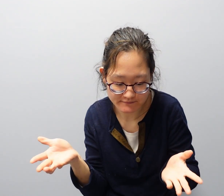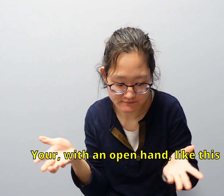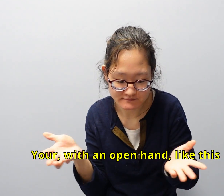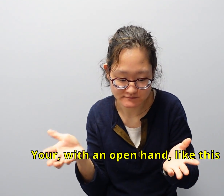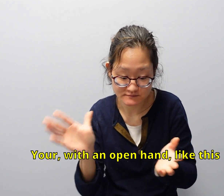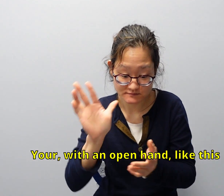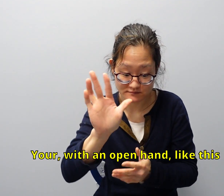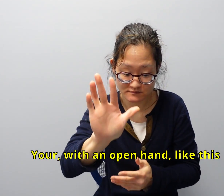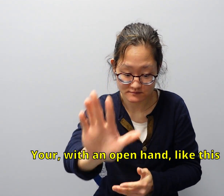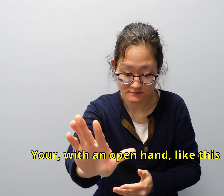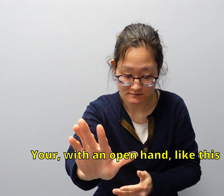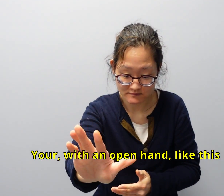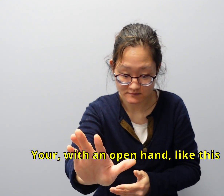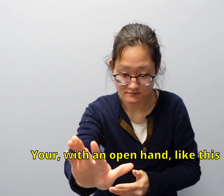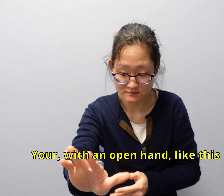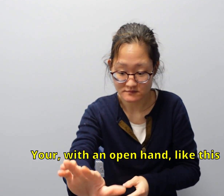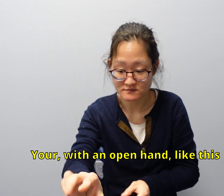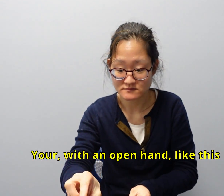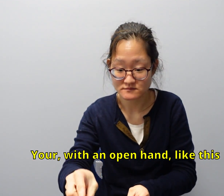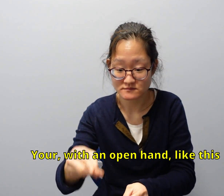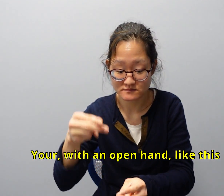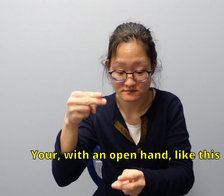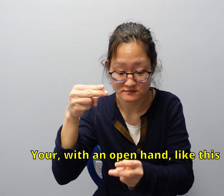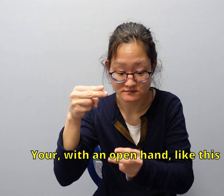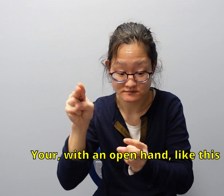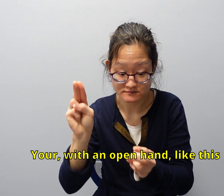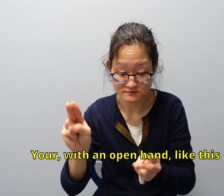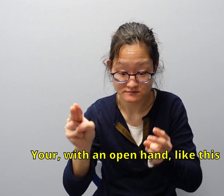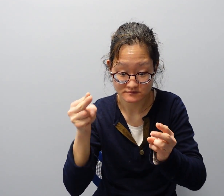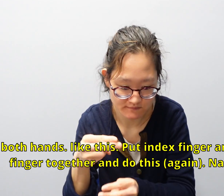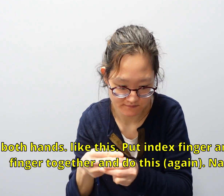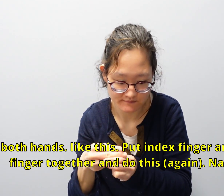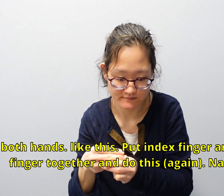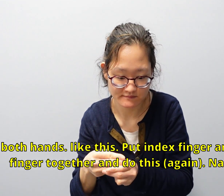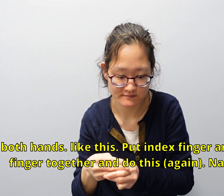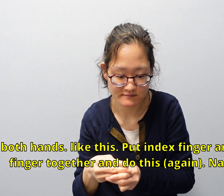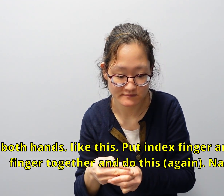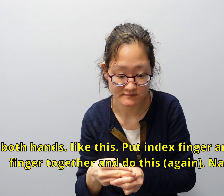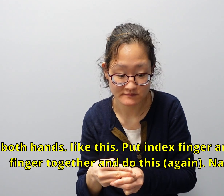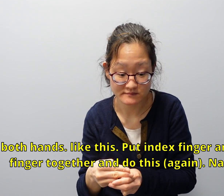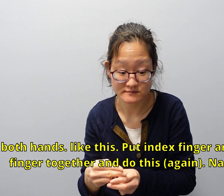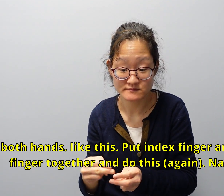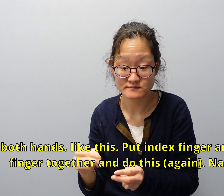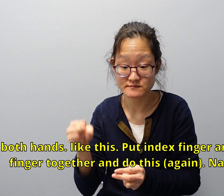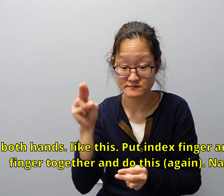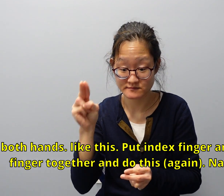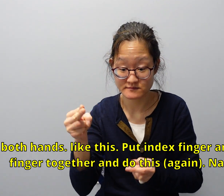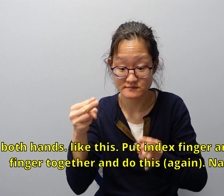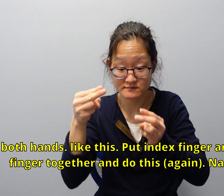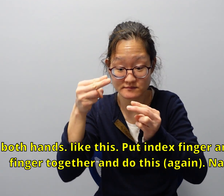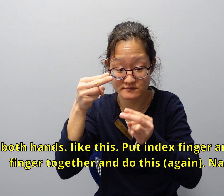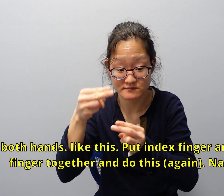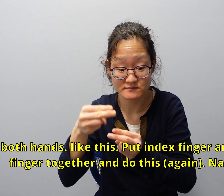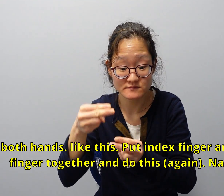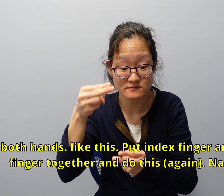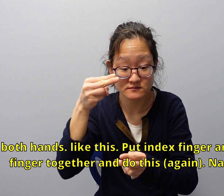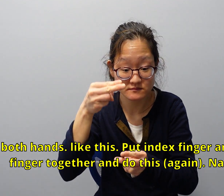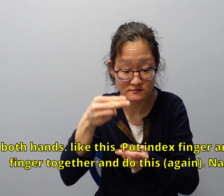Your? With an open hand like this. With both hands like this, put index finger and middle